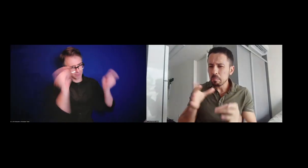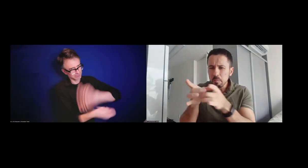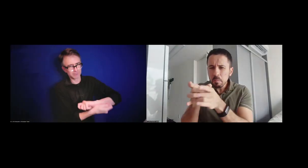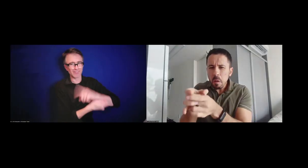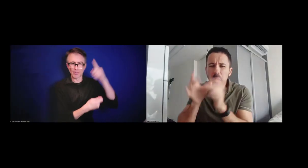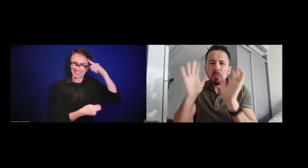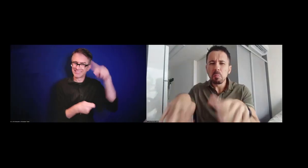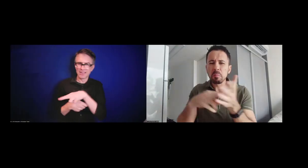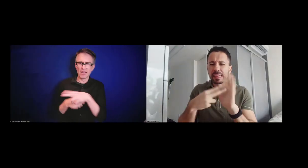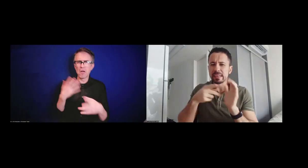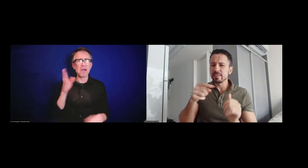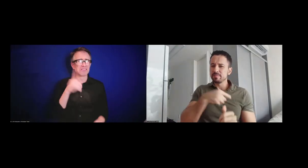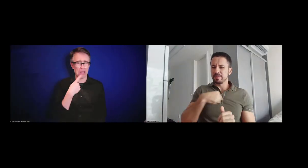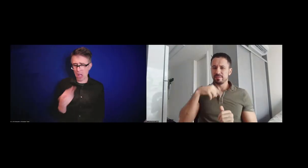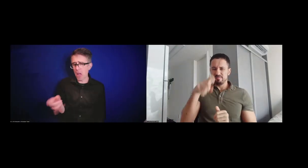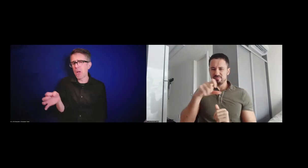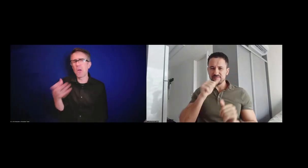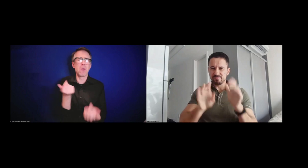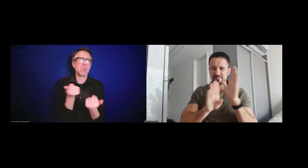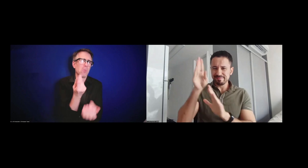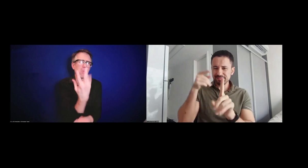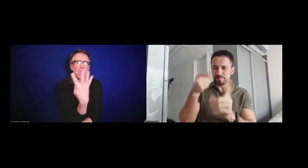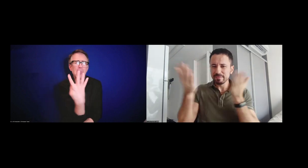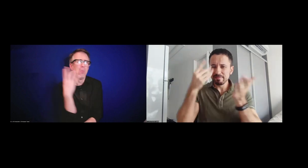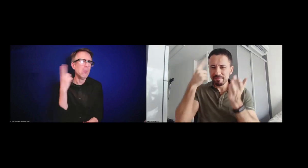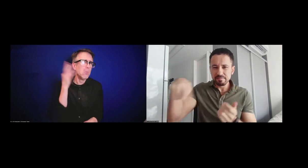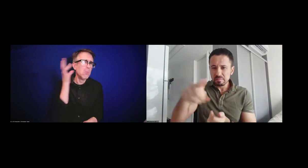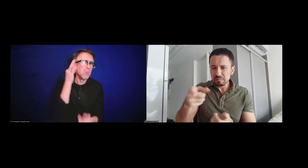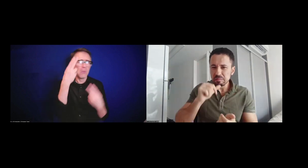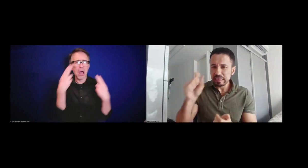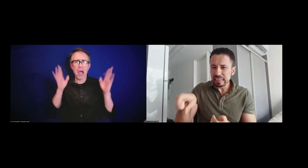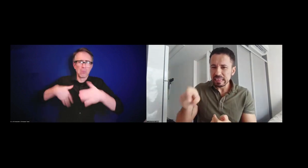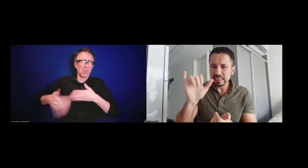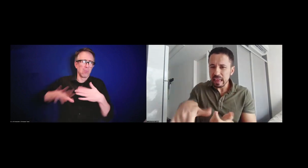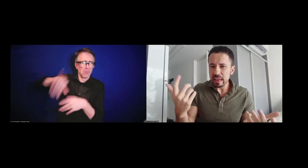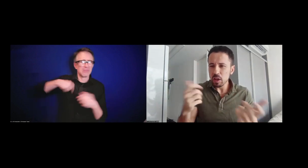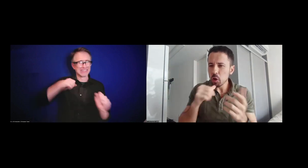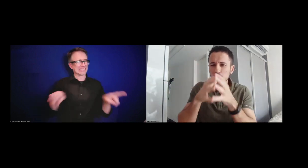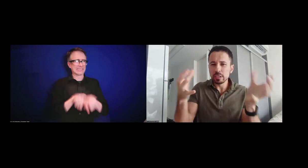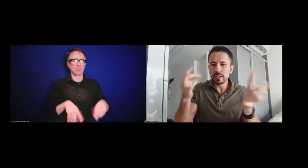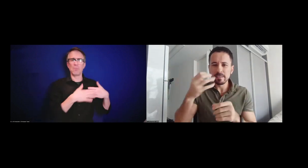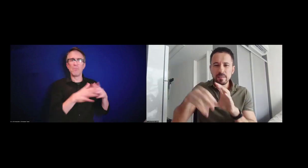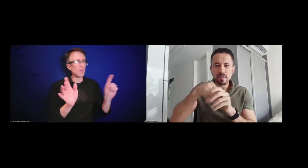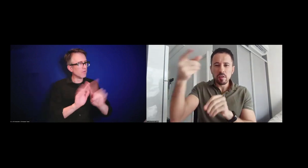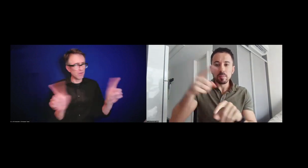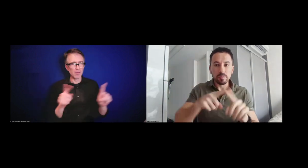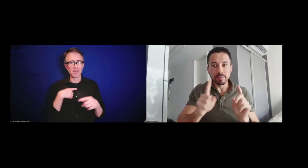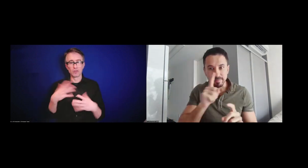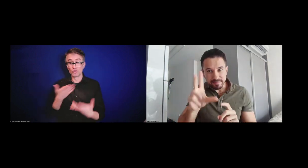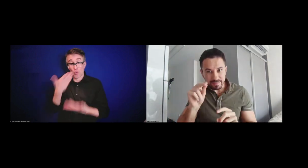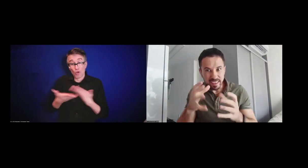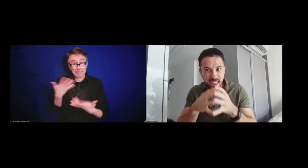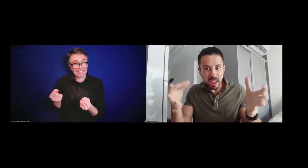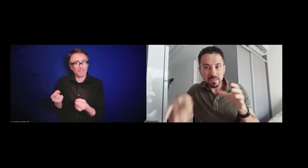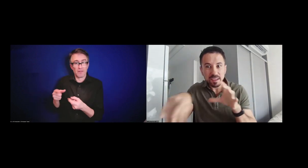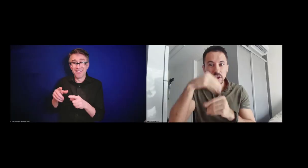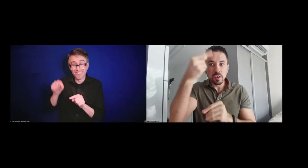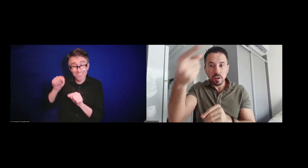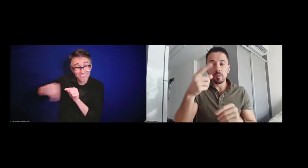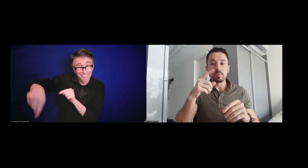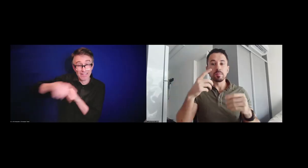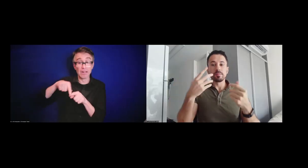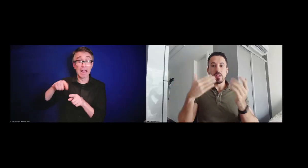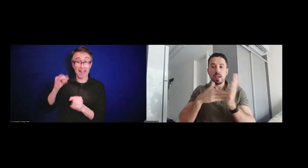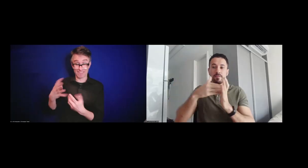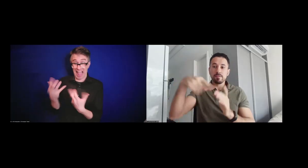spectrum of identity and making sure that we show that information in a way that's giving each voice weighted, because we want to make sure that the